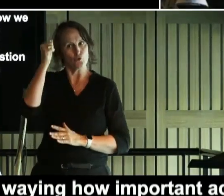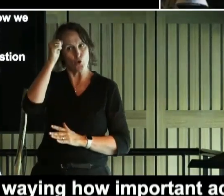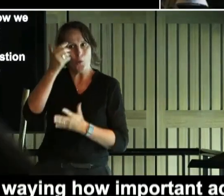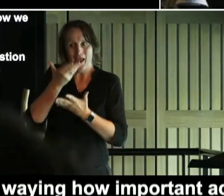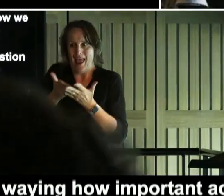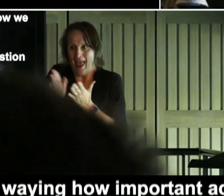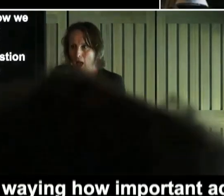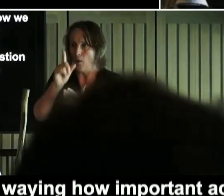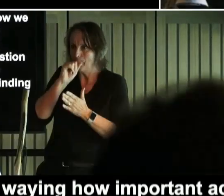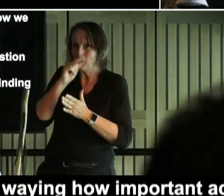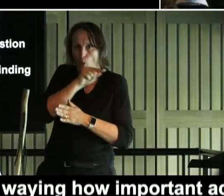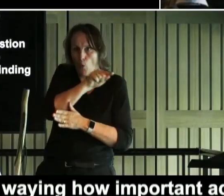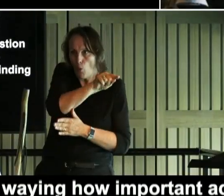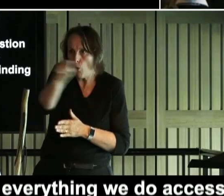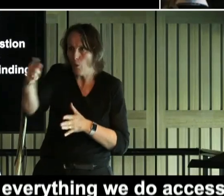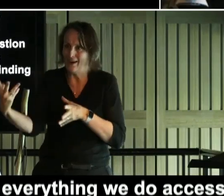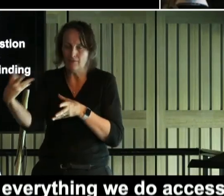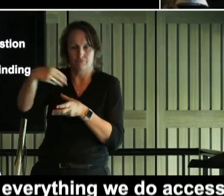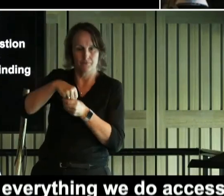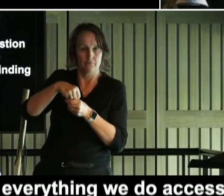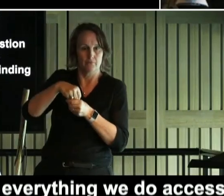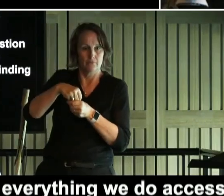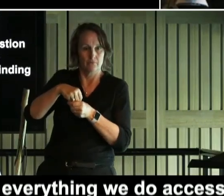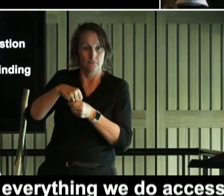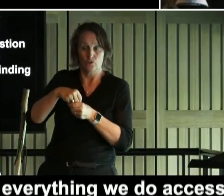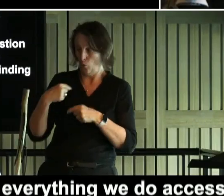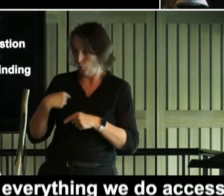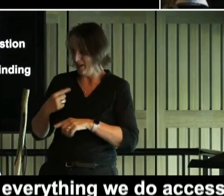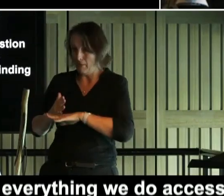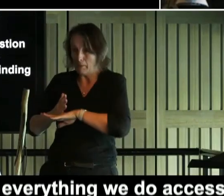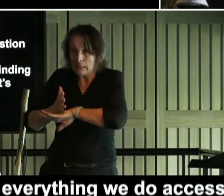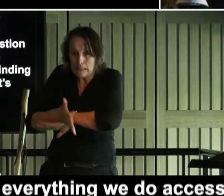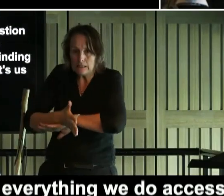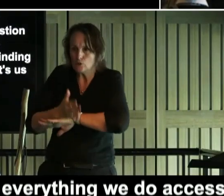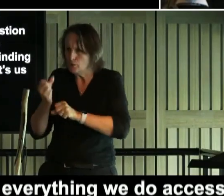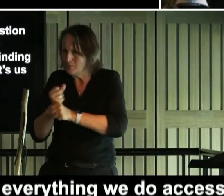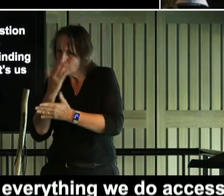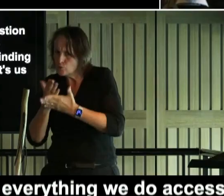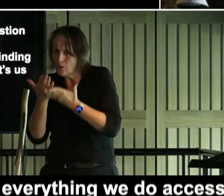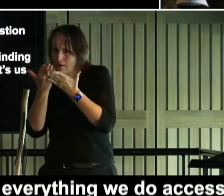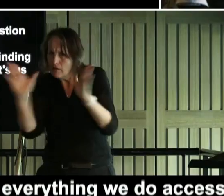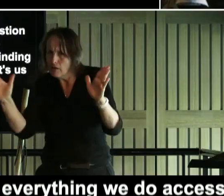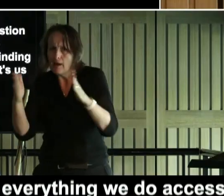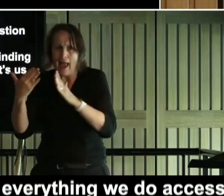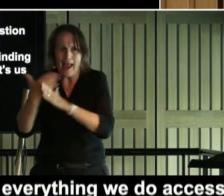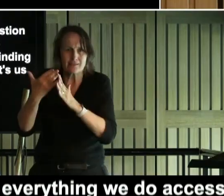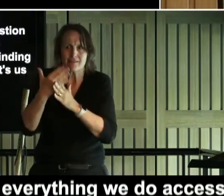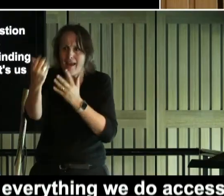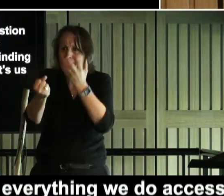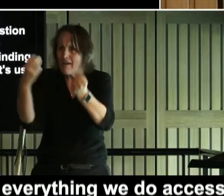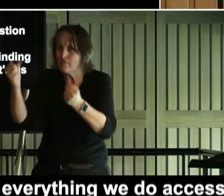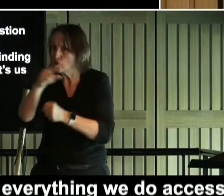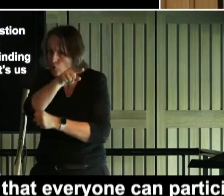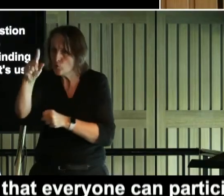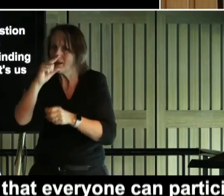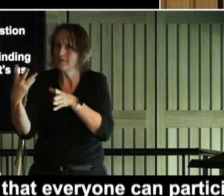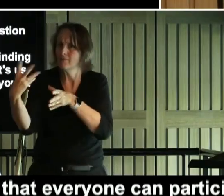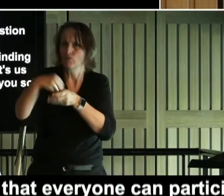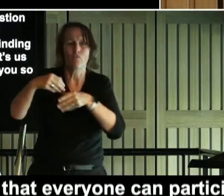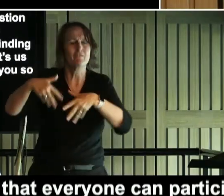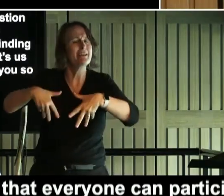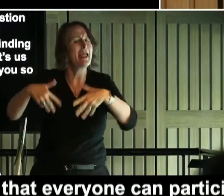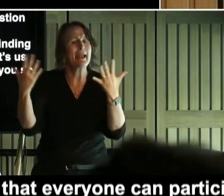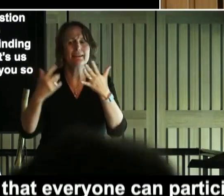that everyone can participate, even if it's us on the ground doing the work, to work with you so that you can participate in any one